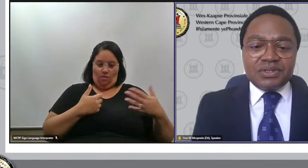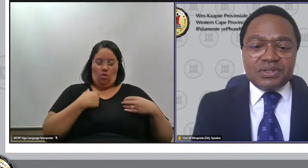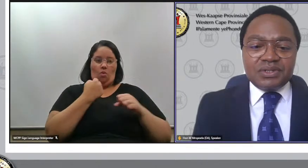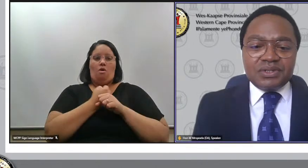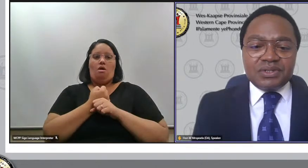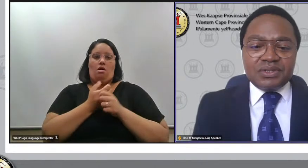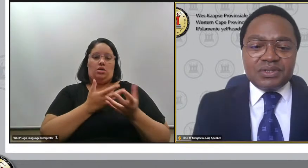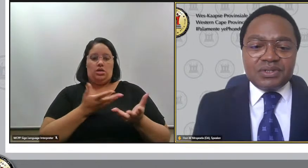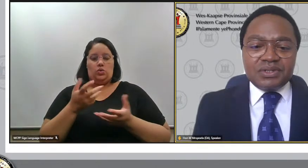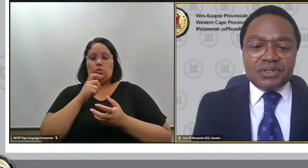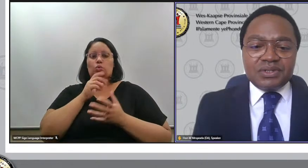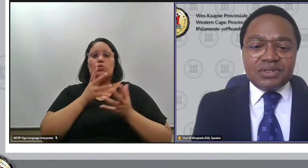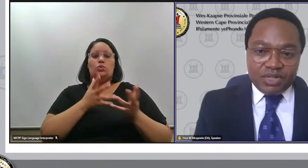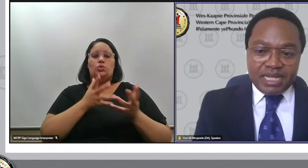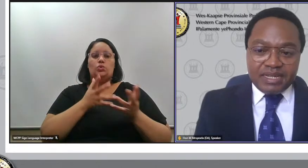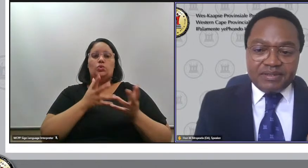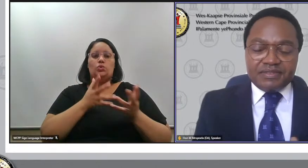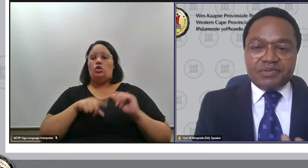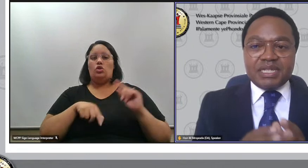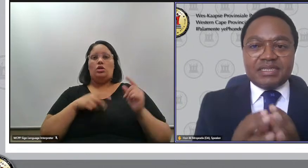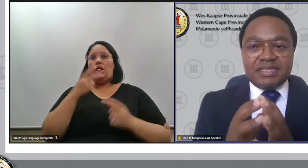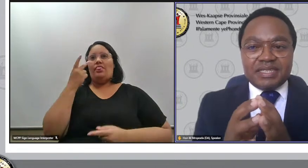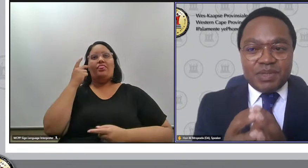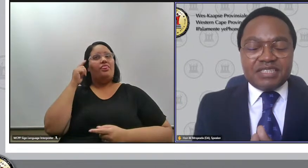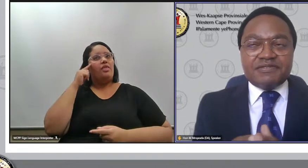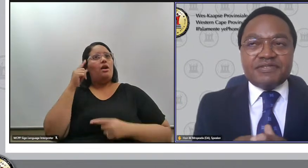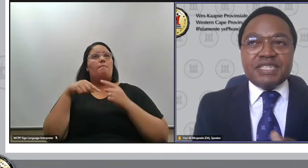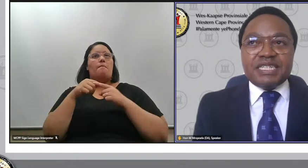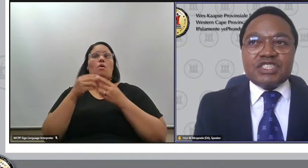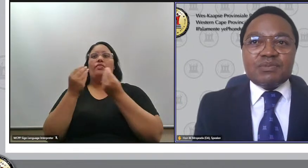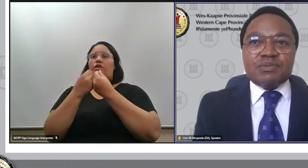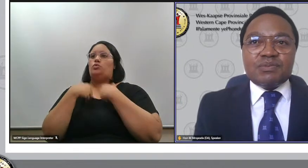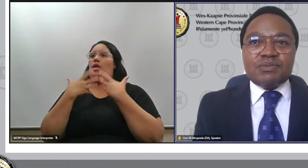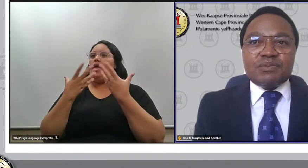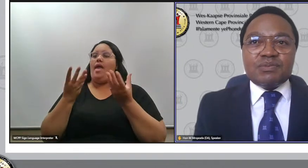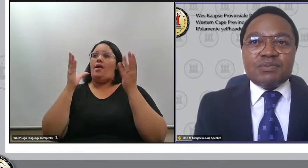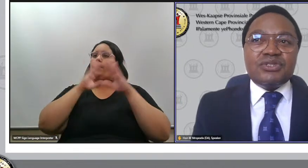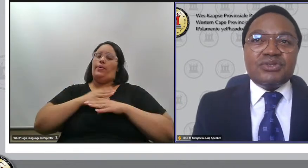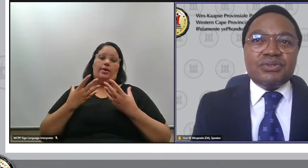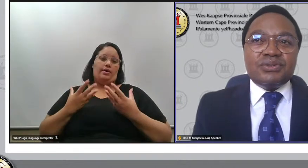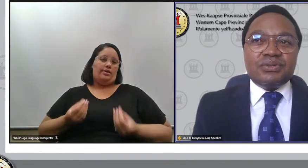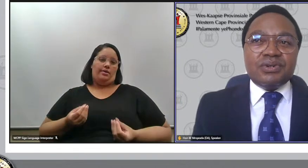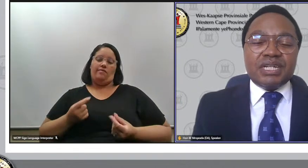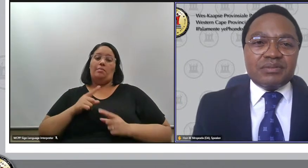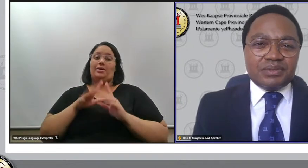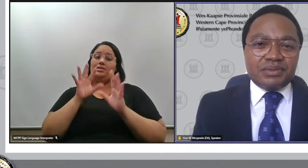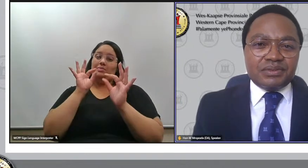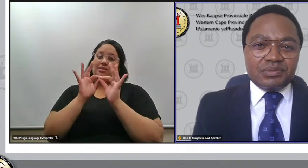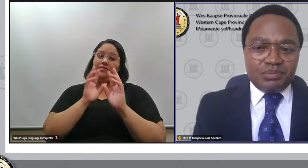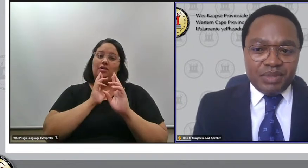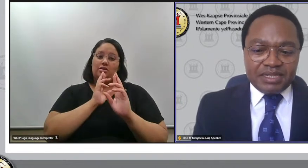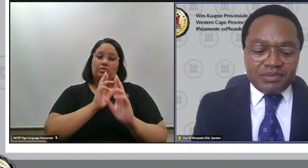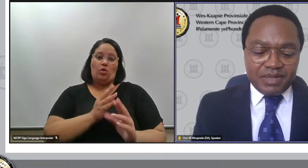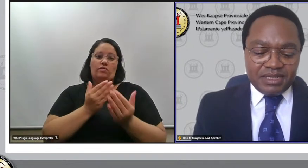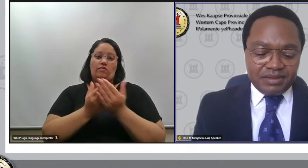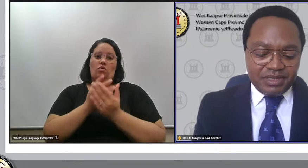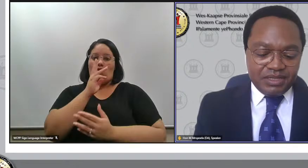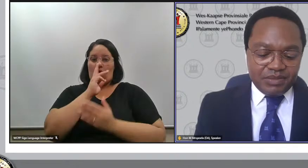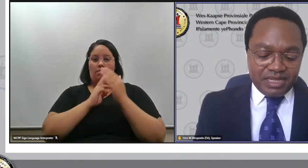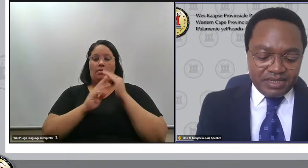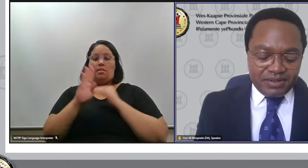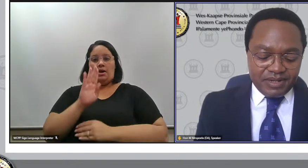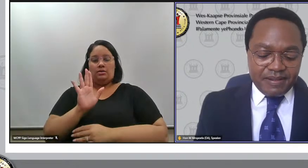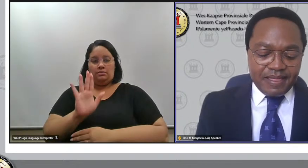with what we do not have. But the specific response to Honorable